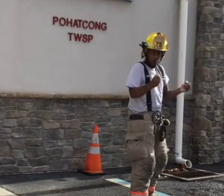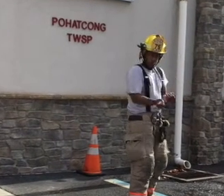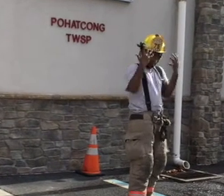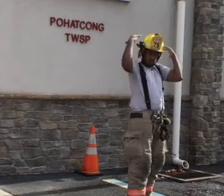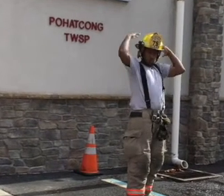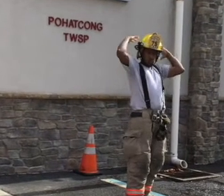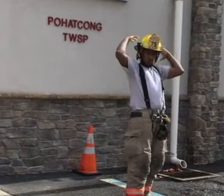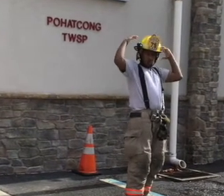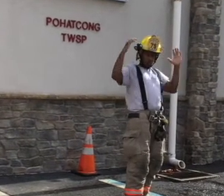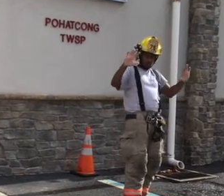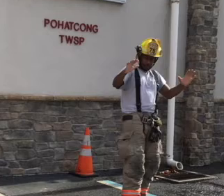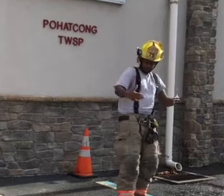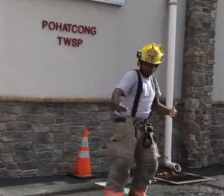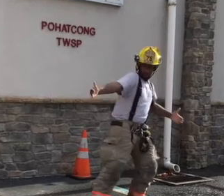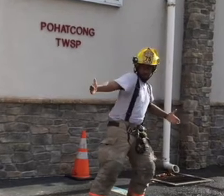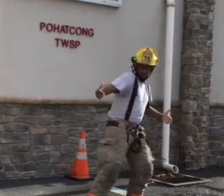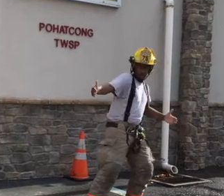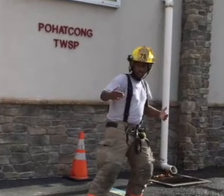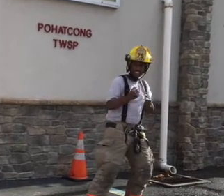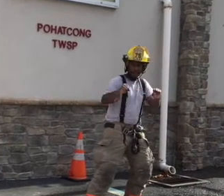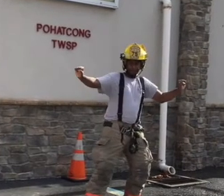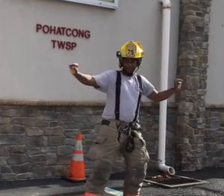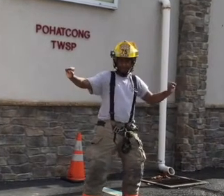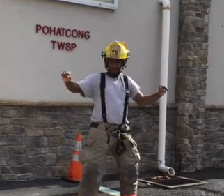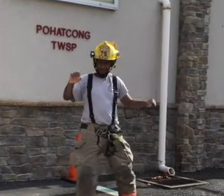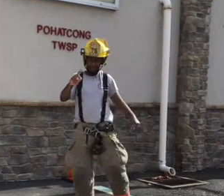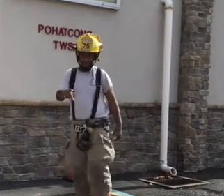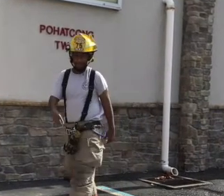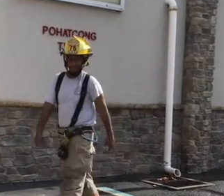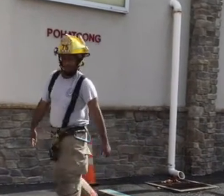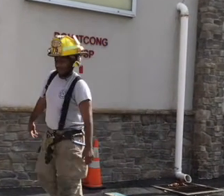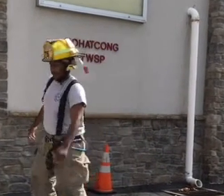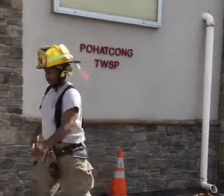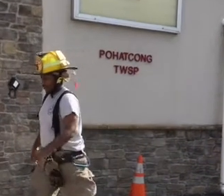that's dangerous, and you could catch on fire yourself. So keep some distance.